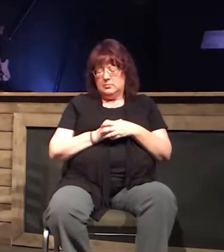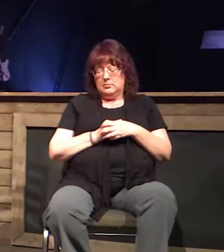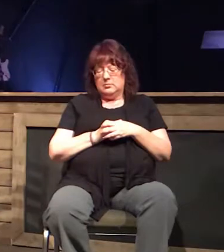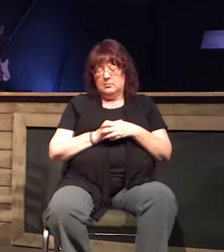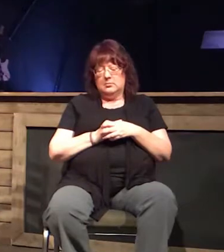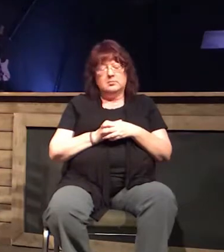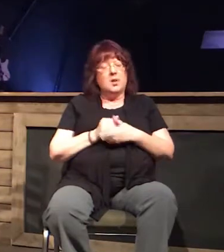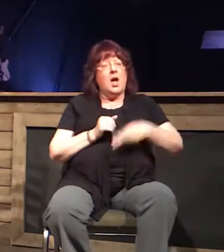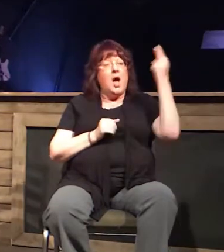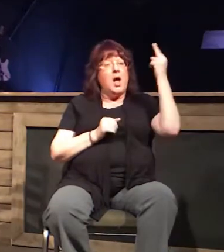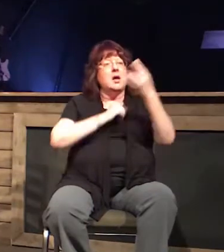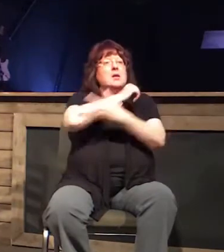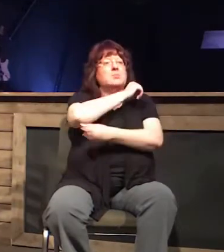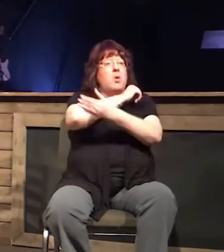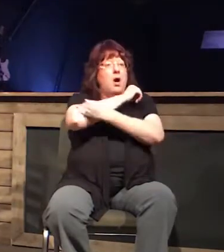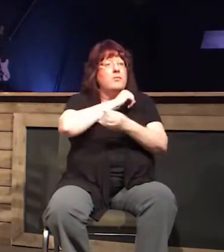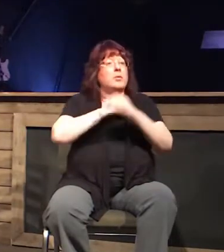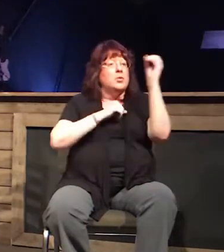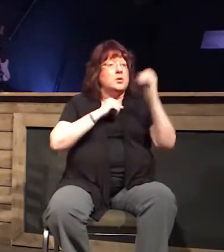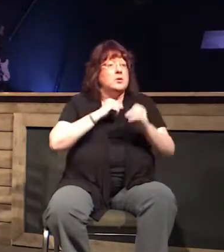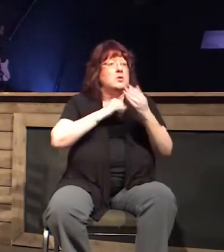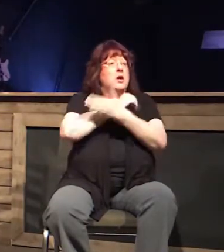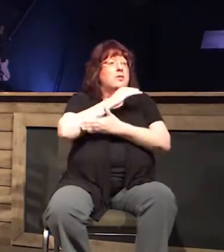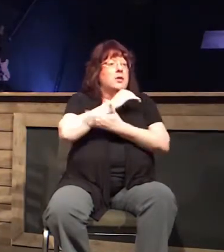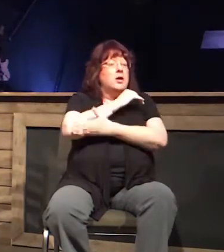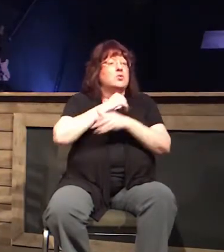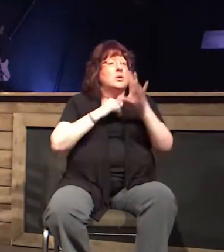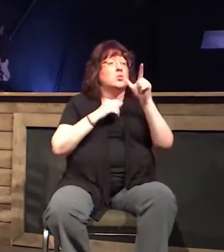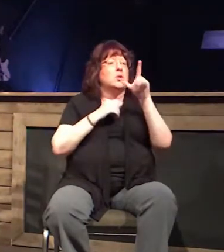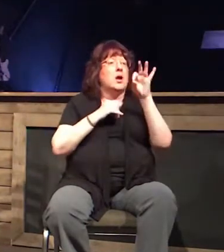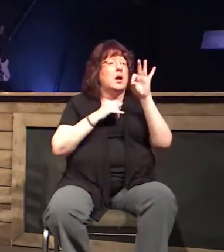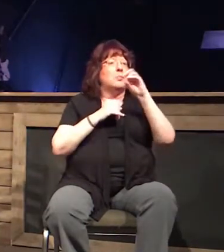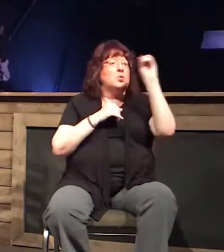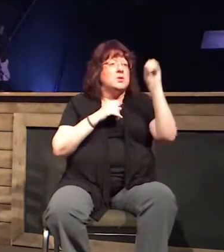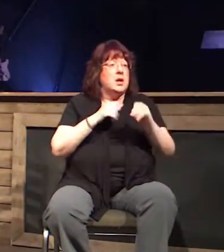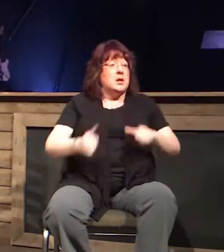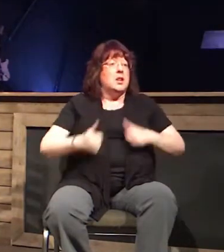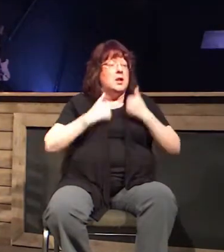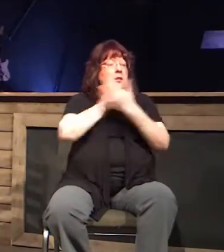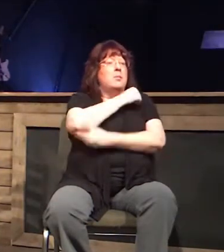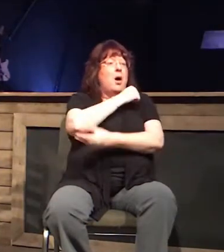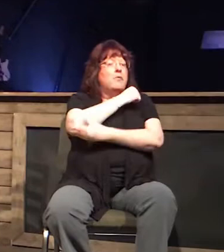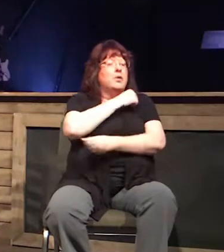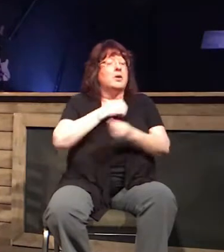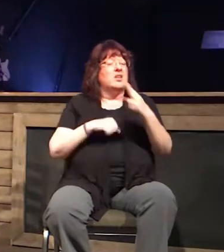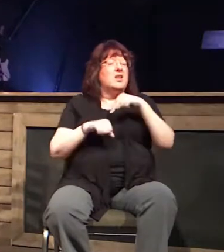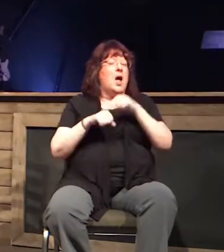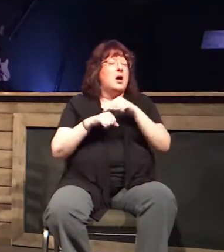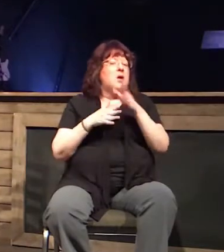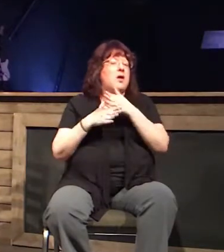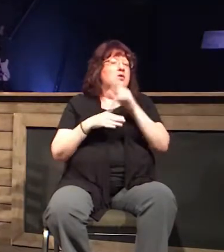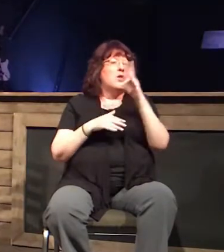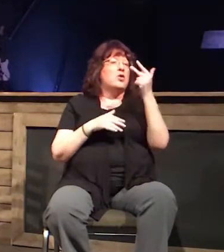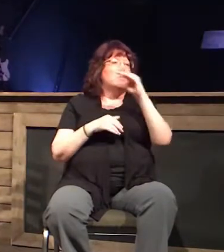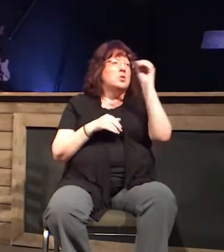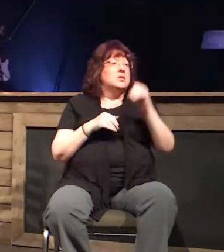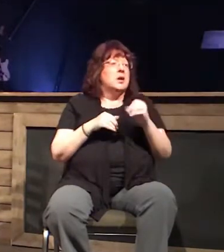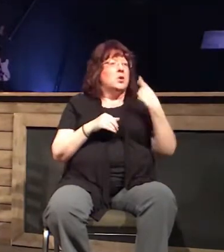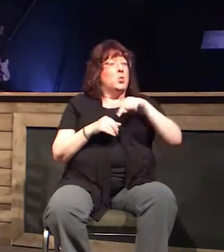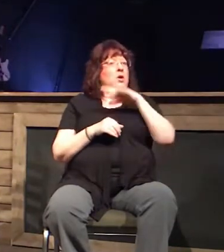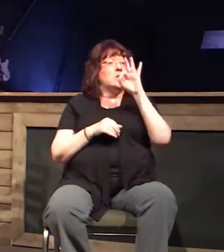We have some of the highest poverty rates among children in the country. 29% live in poverty. The national average is around 13%. We